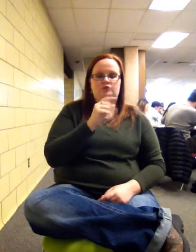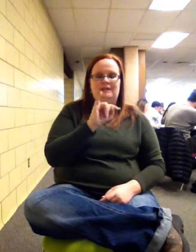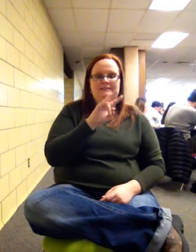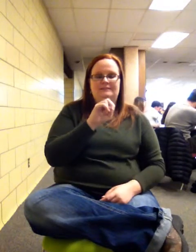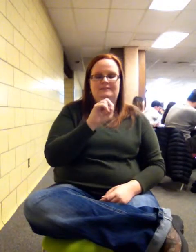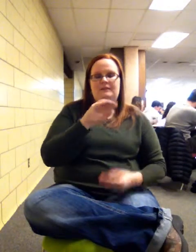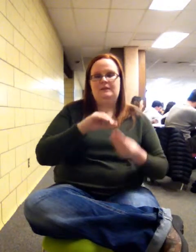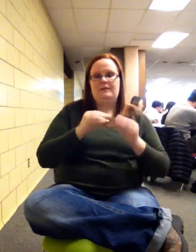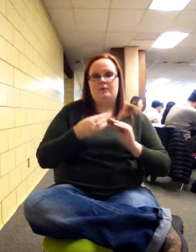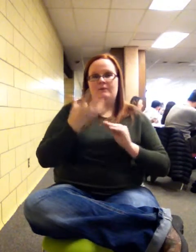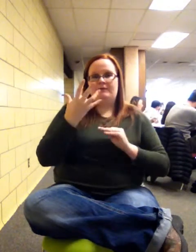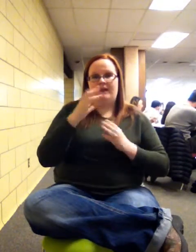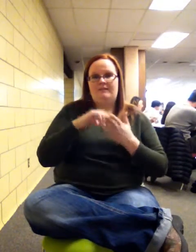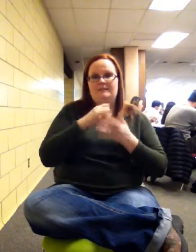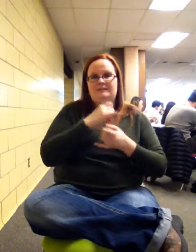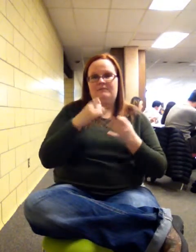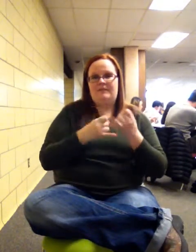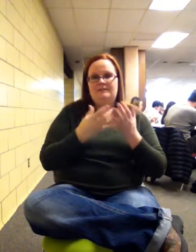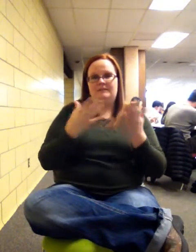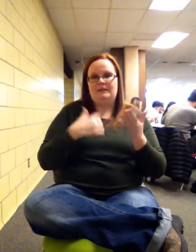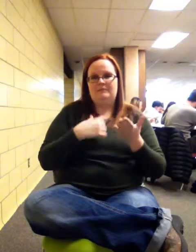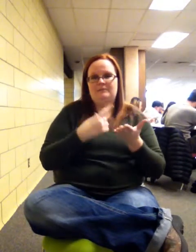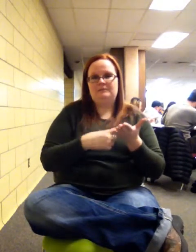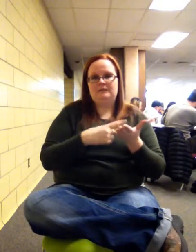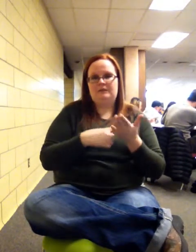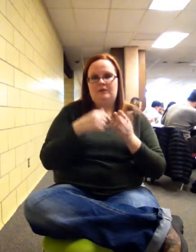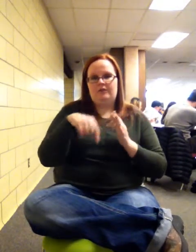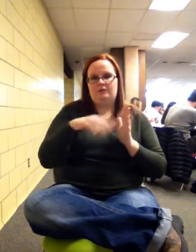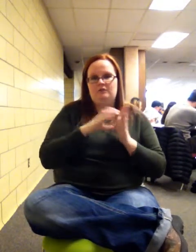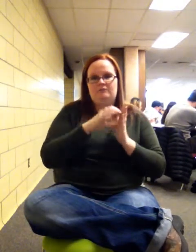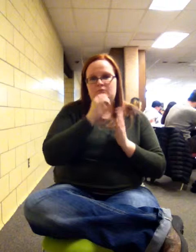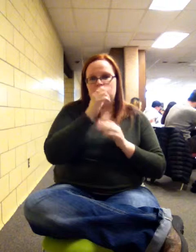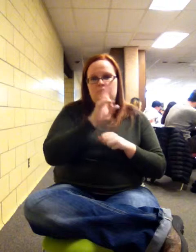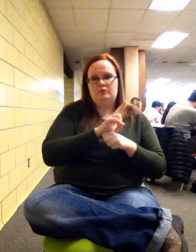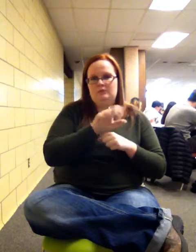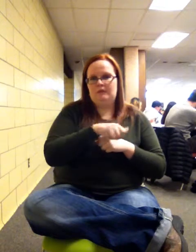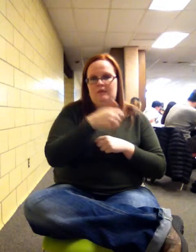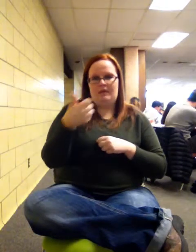that I'm going to touch on in this chapter, so don't spend a lot of time reading through any of the other theories.